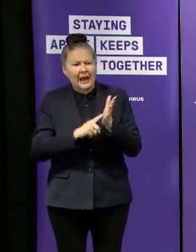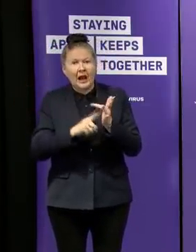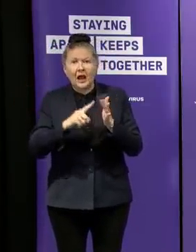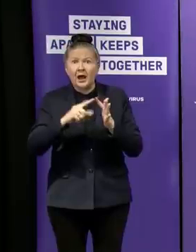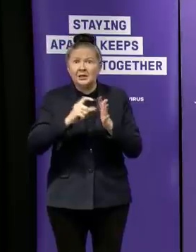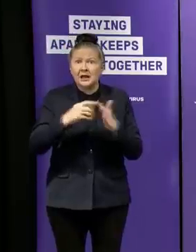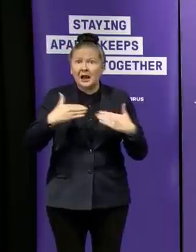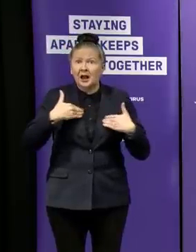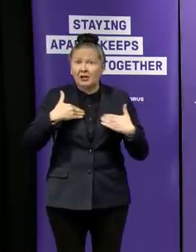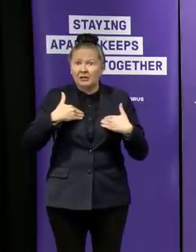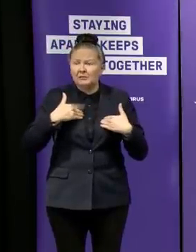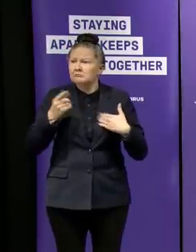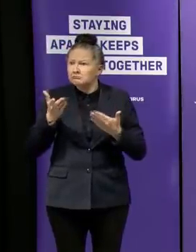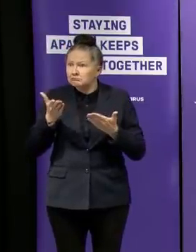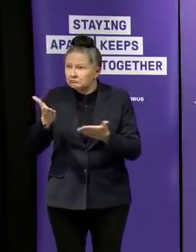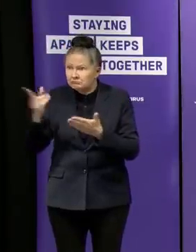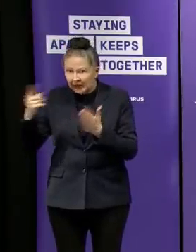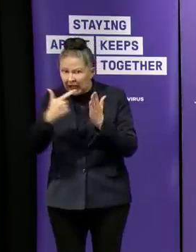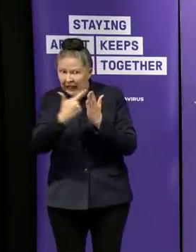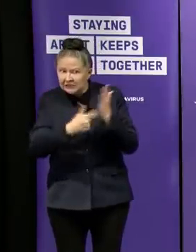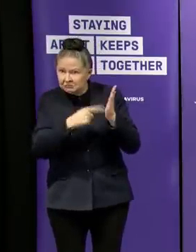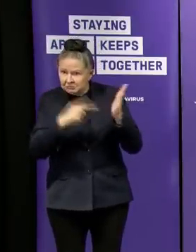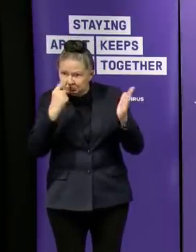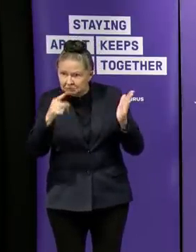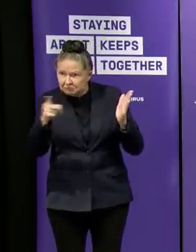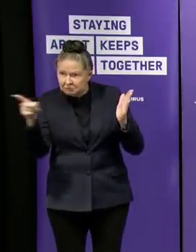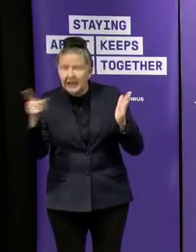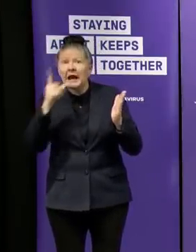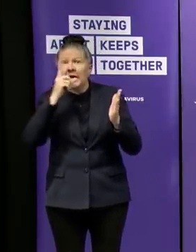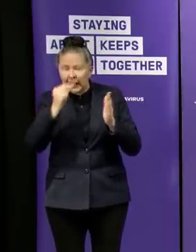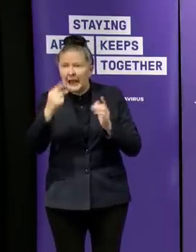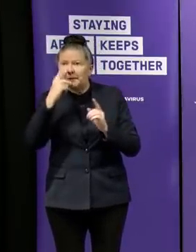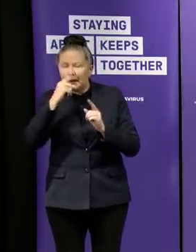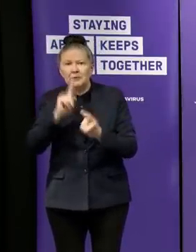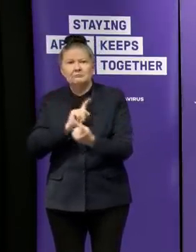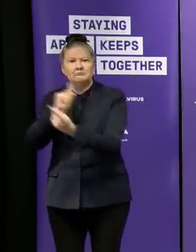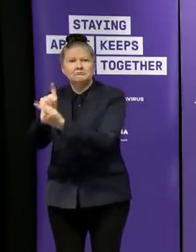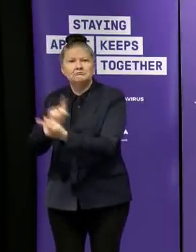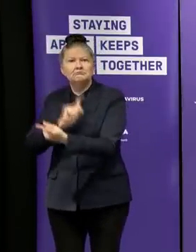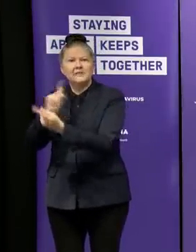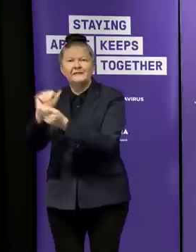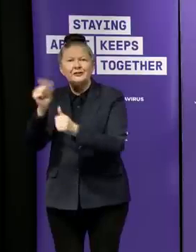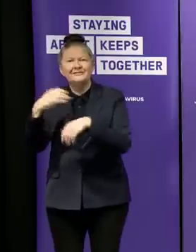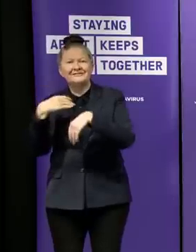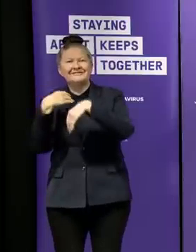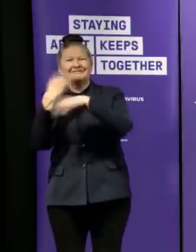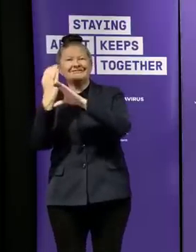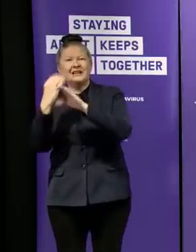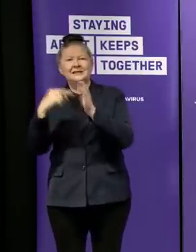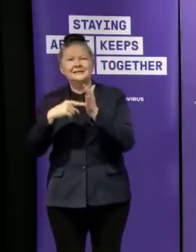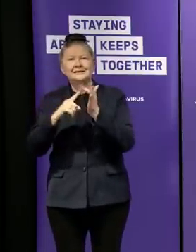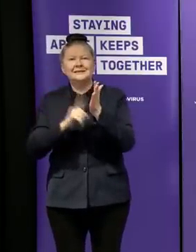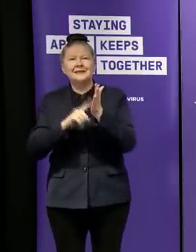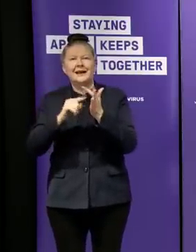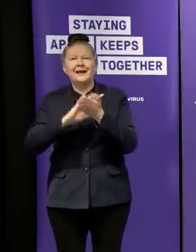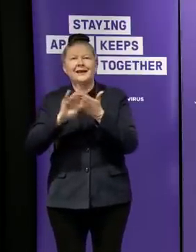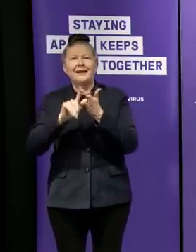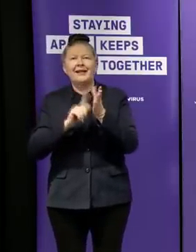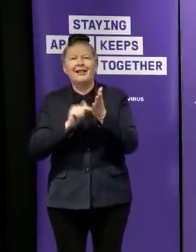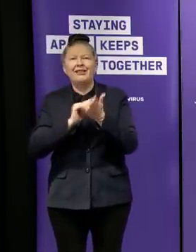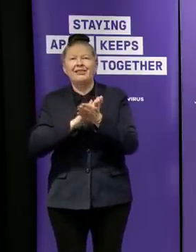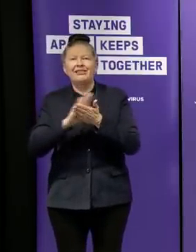work premises list will be able to resume face-to-face routine care. That is so important when it comes to people